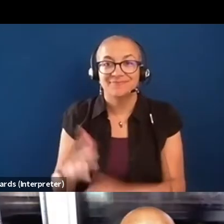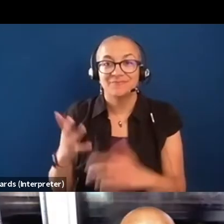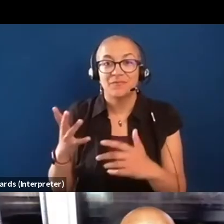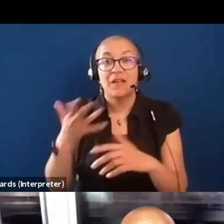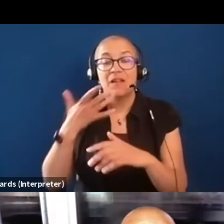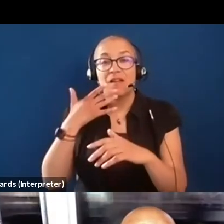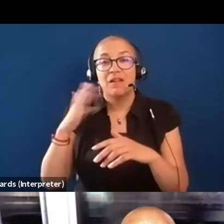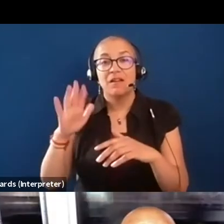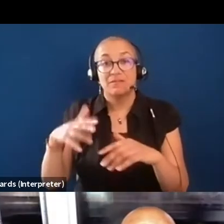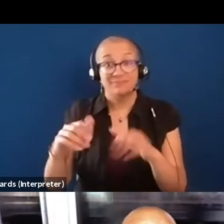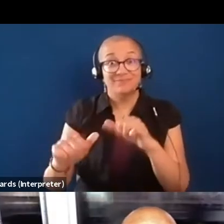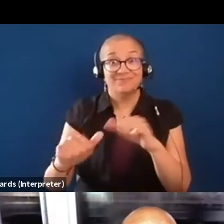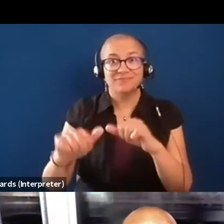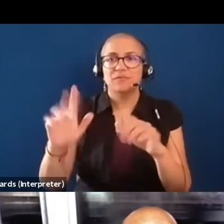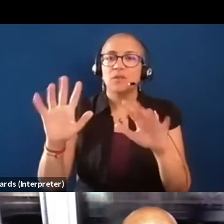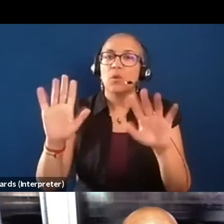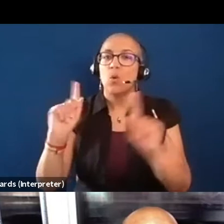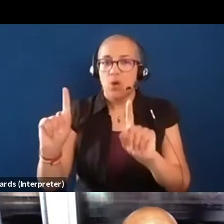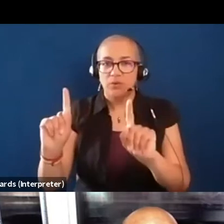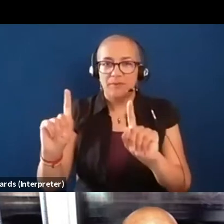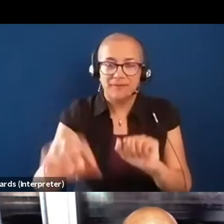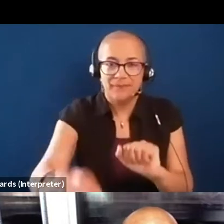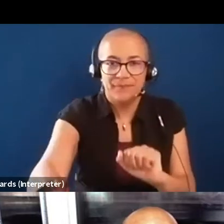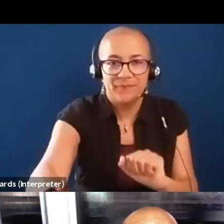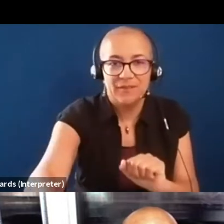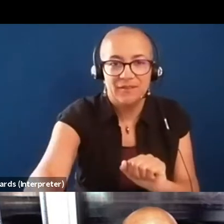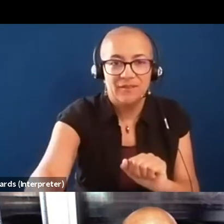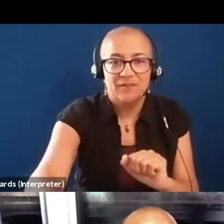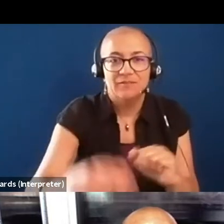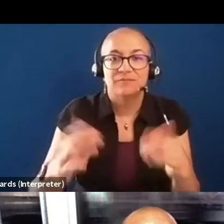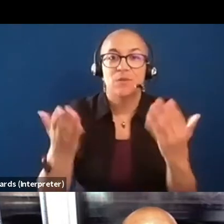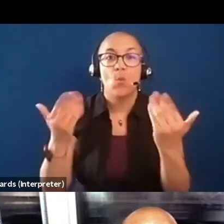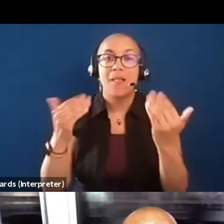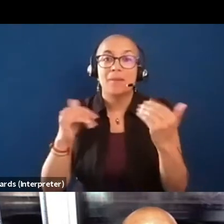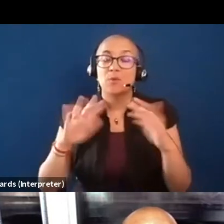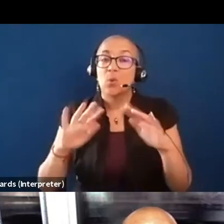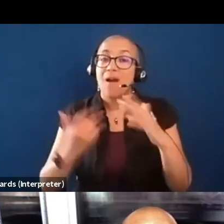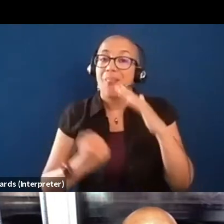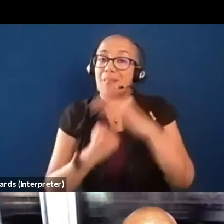Welcome to Unlimited Connects Coventry Pitch and Mix event.